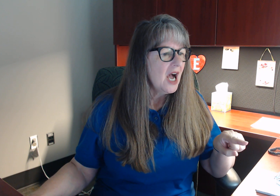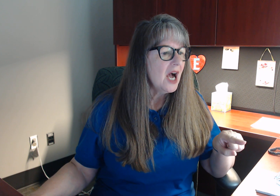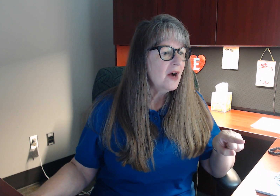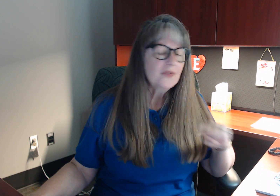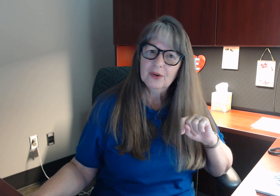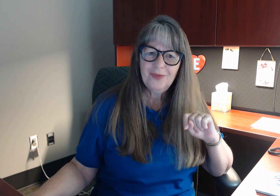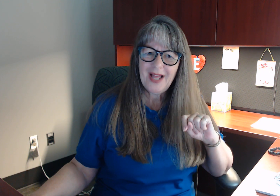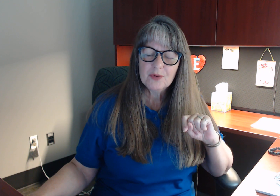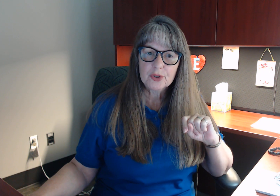Fear of flowers.